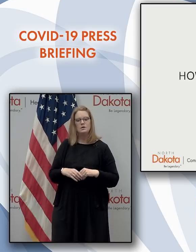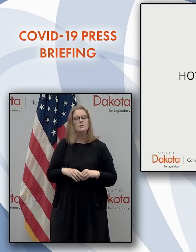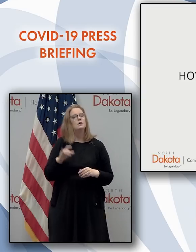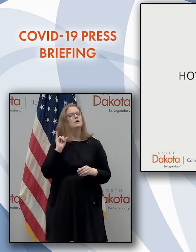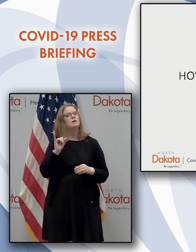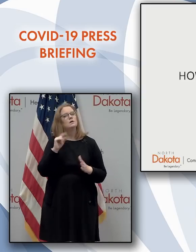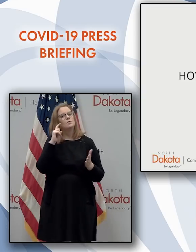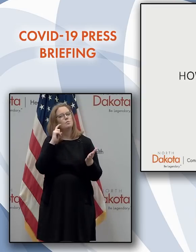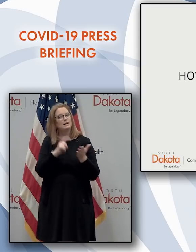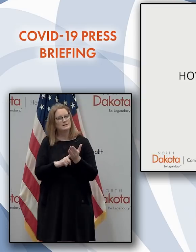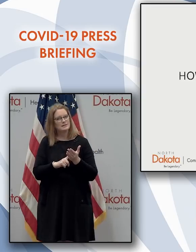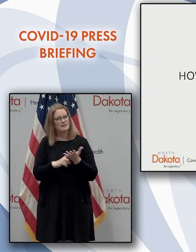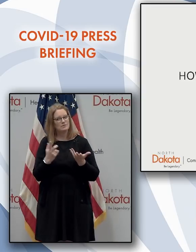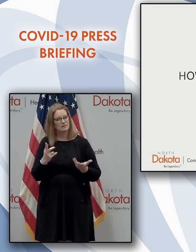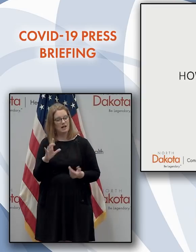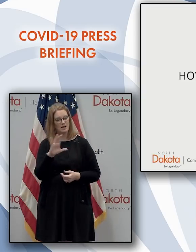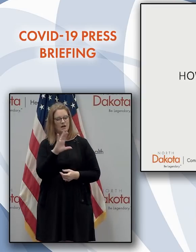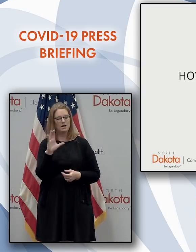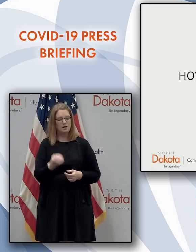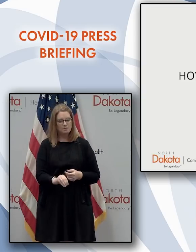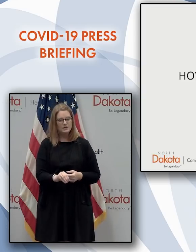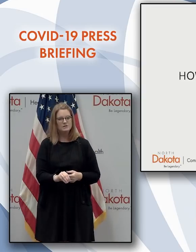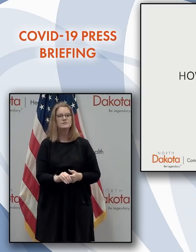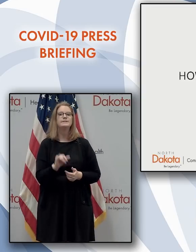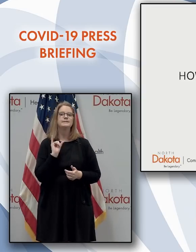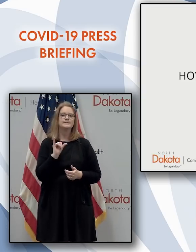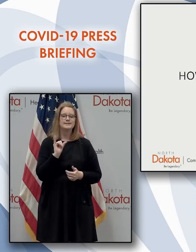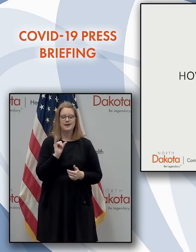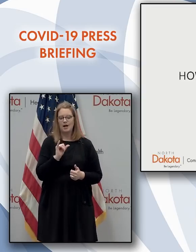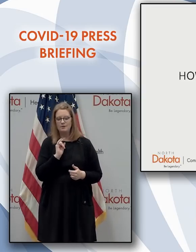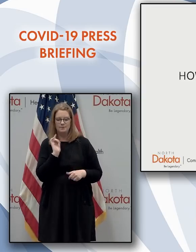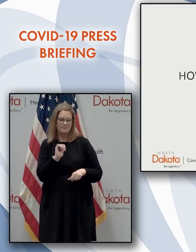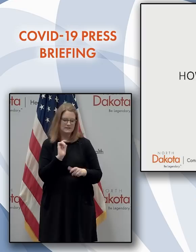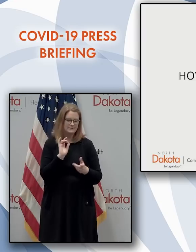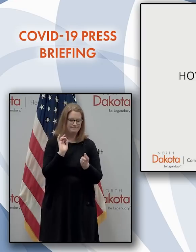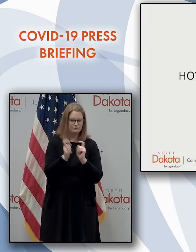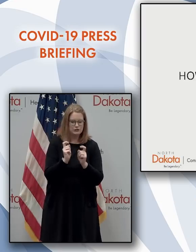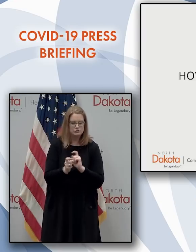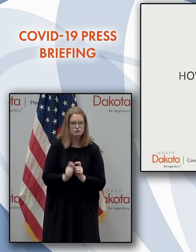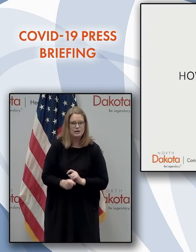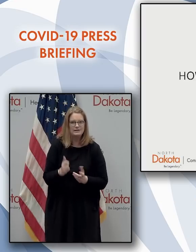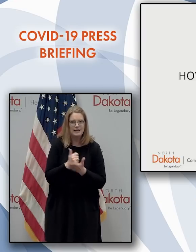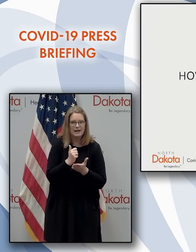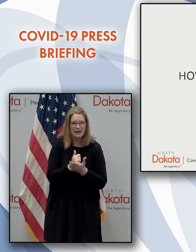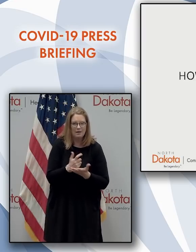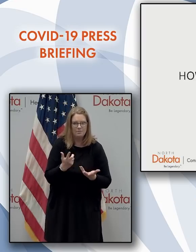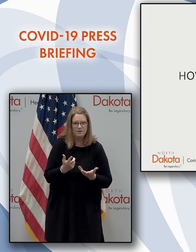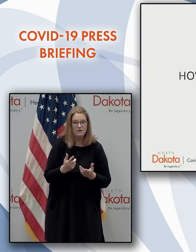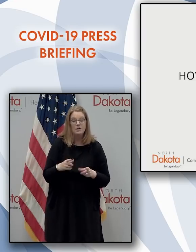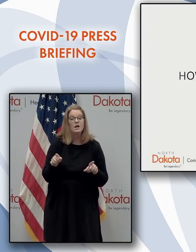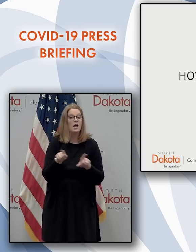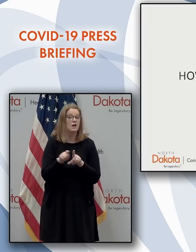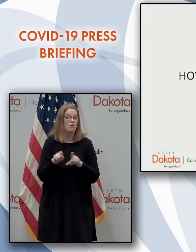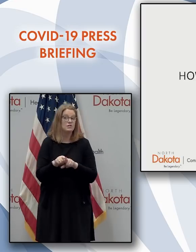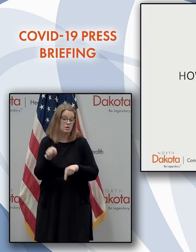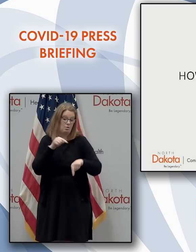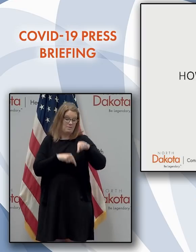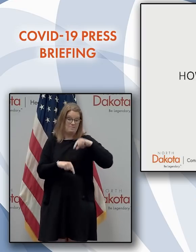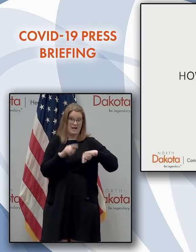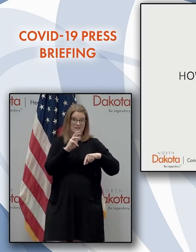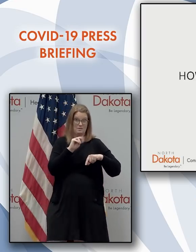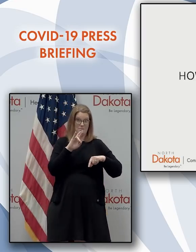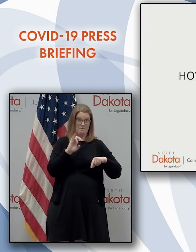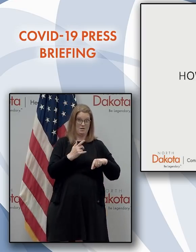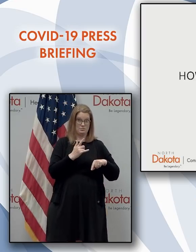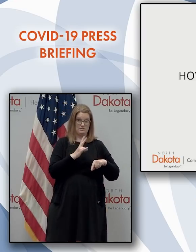Recognizing that companies have been proactive in making these investments, the grant may be used for expenses dating back to March 27th, which